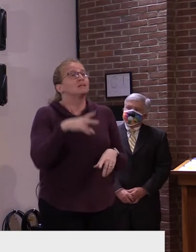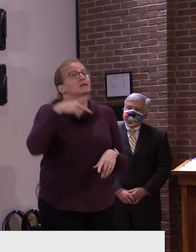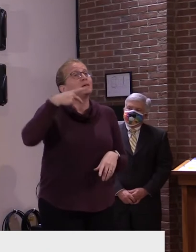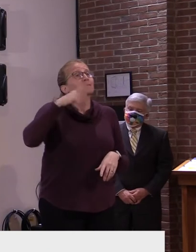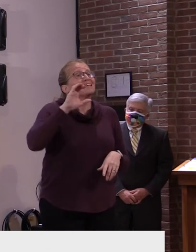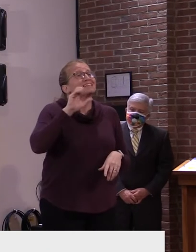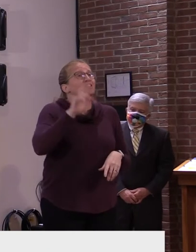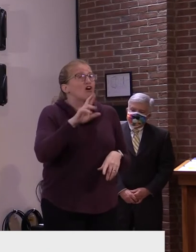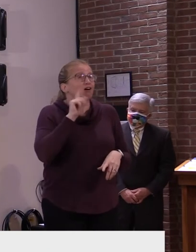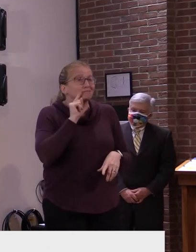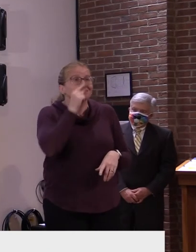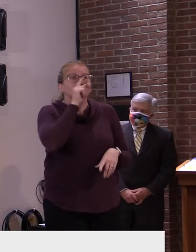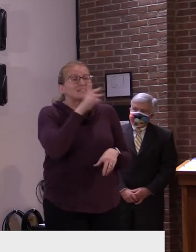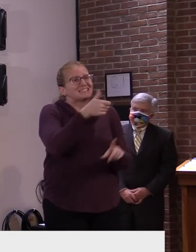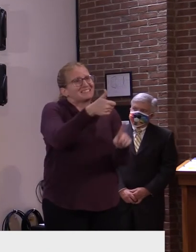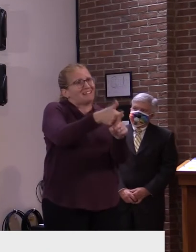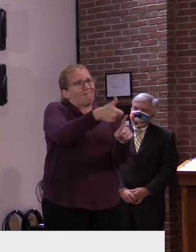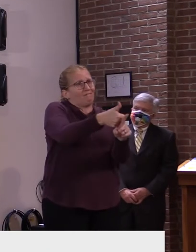nasal swab